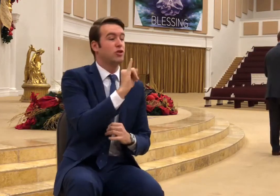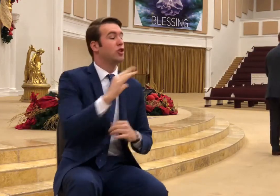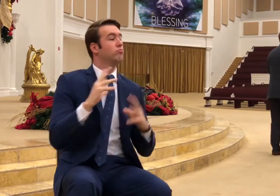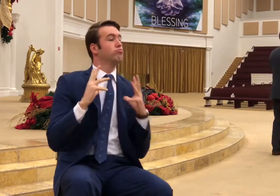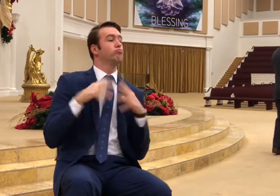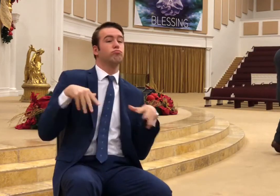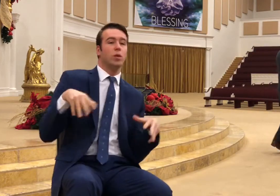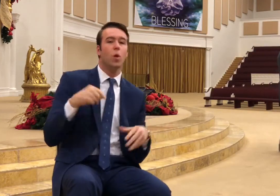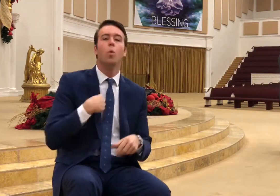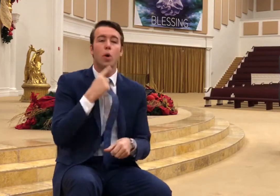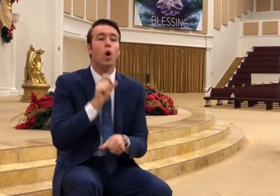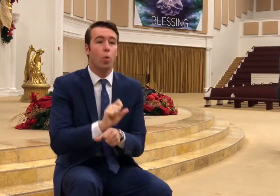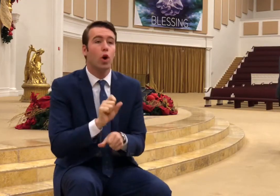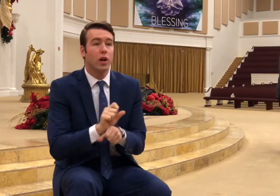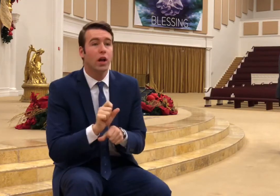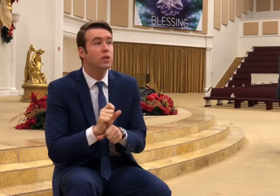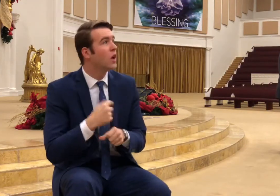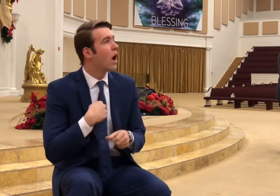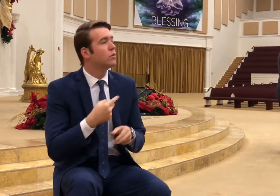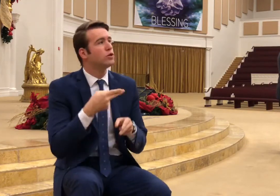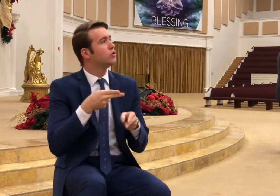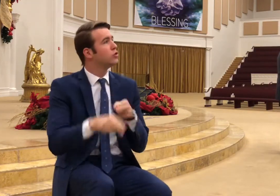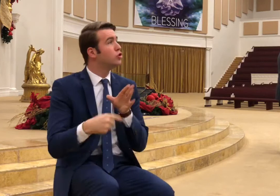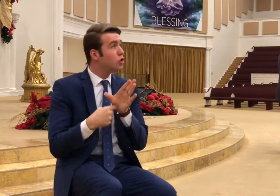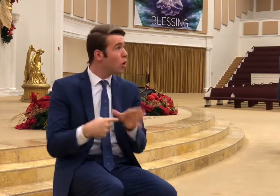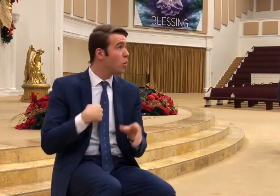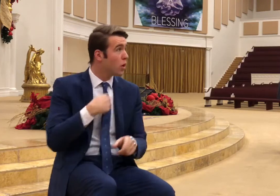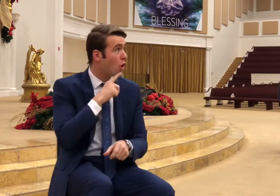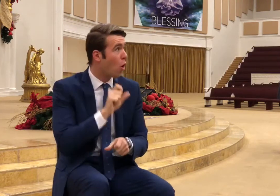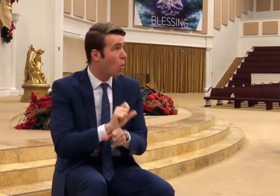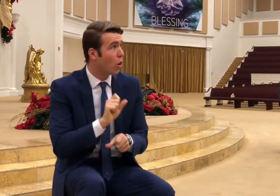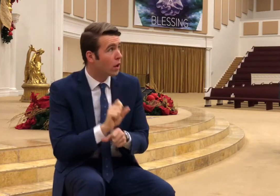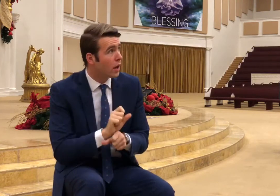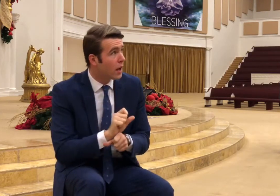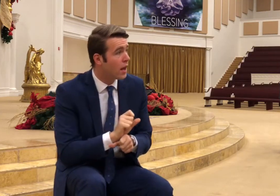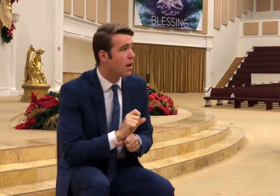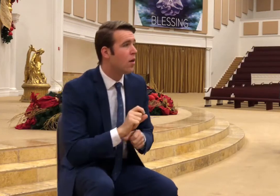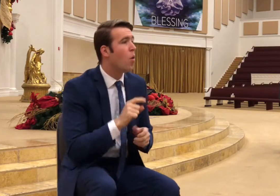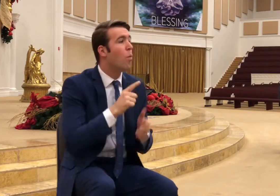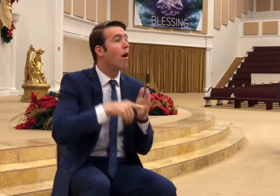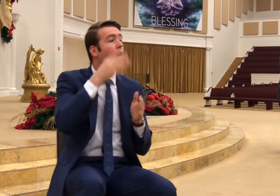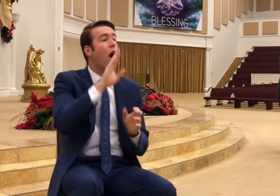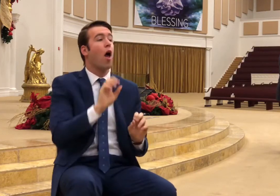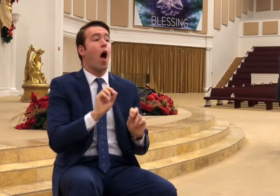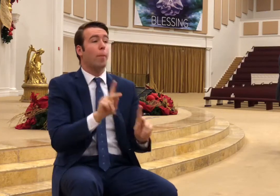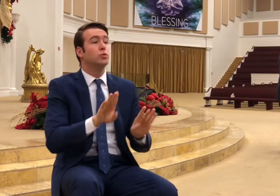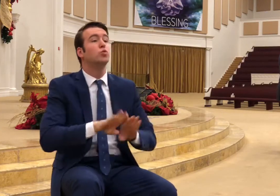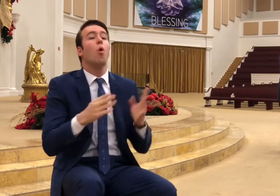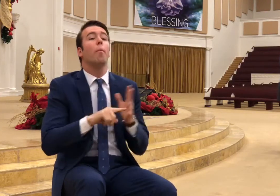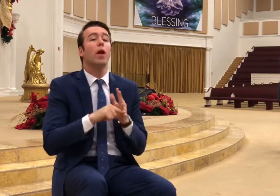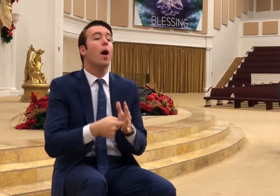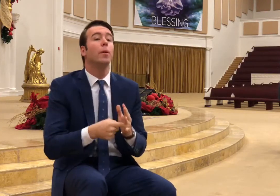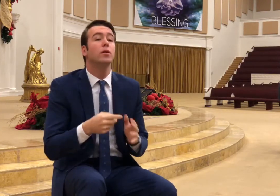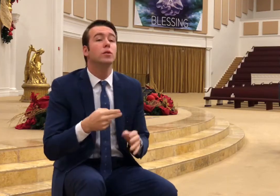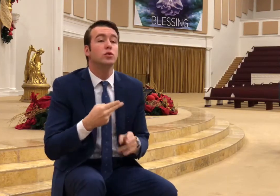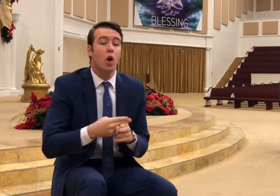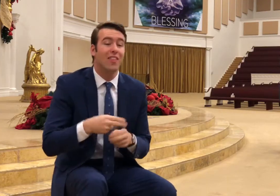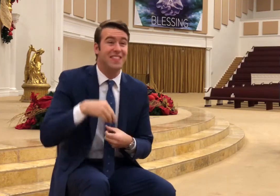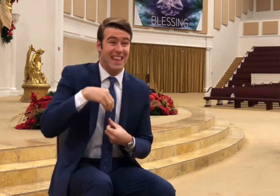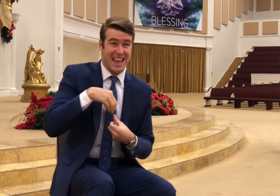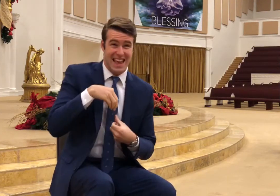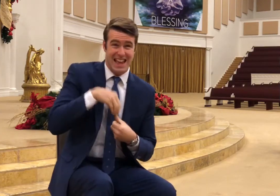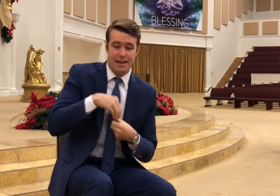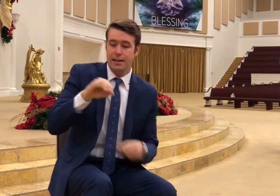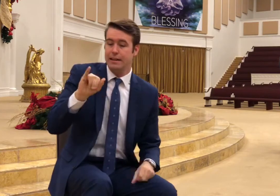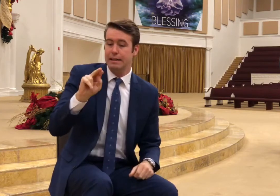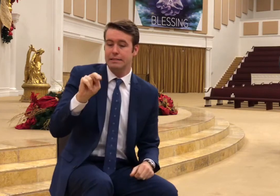We are working. So I want to take you, just to kind of show you, we are working. What God has opened up is in what is called the interior. They